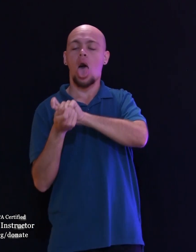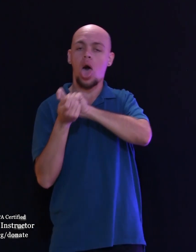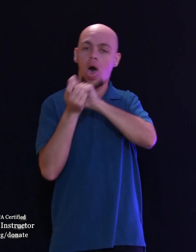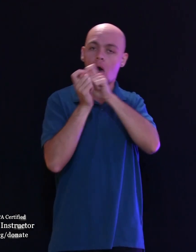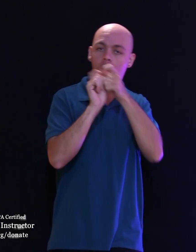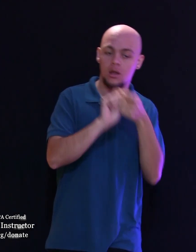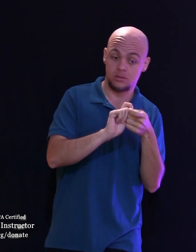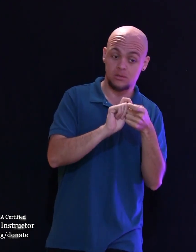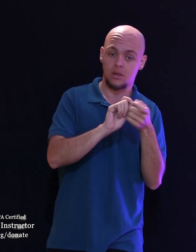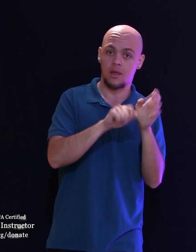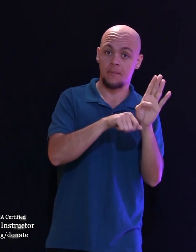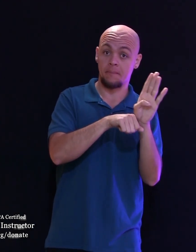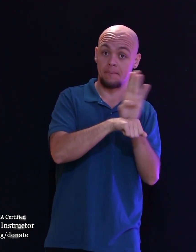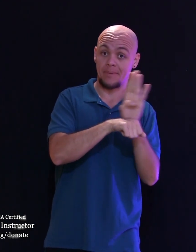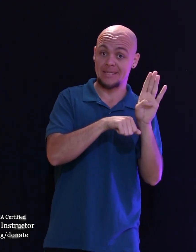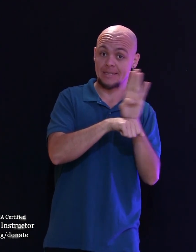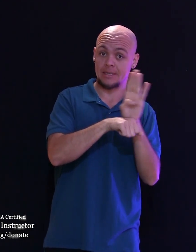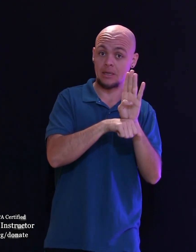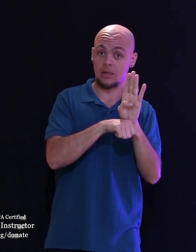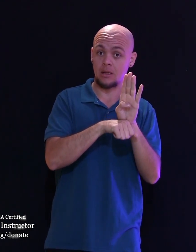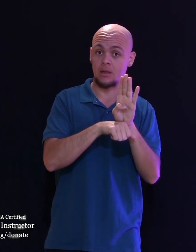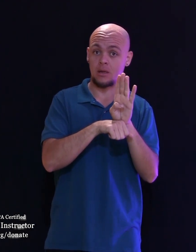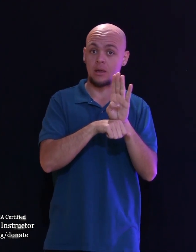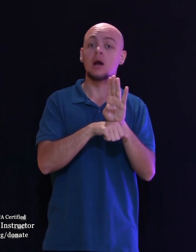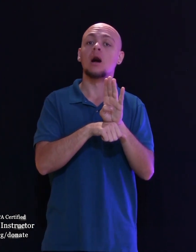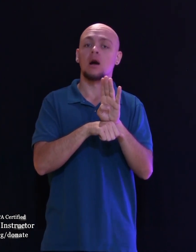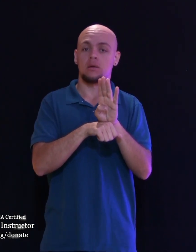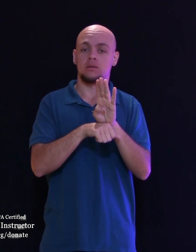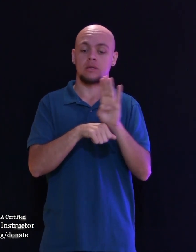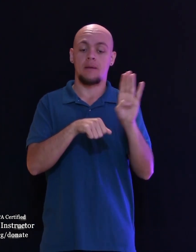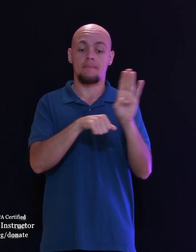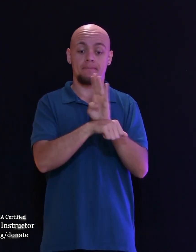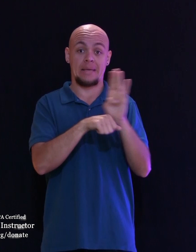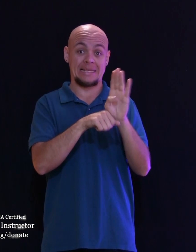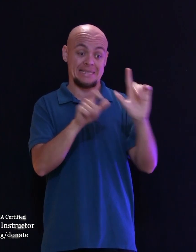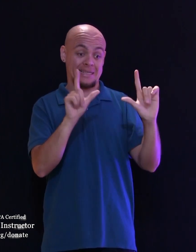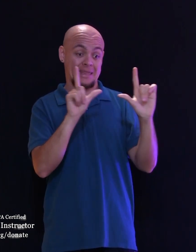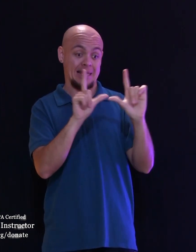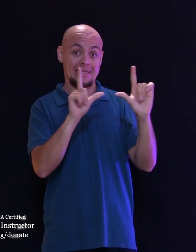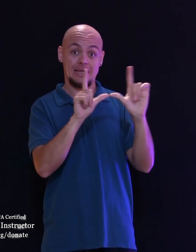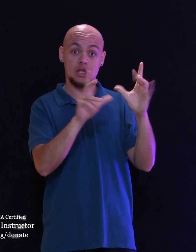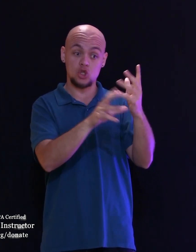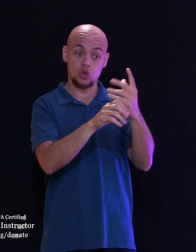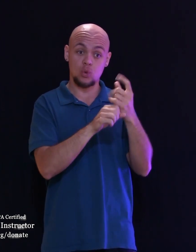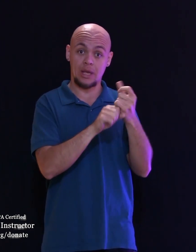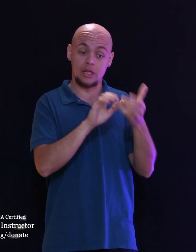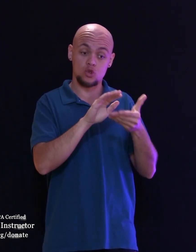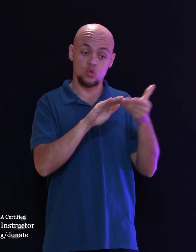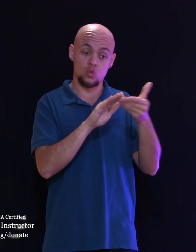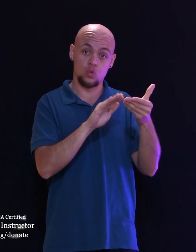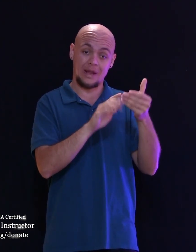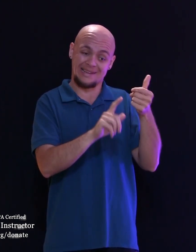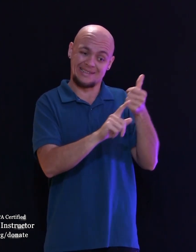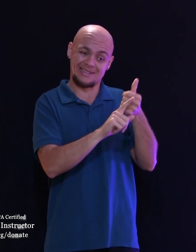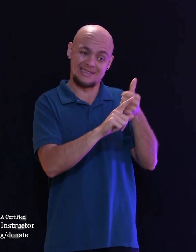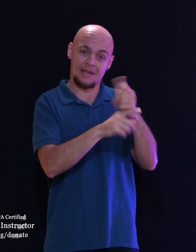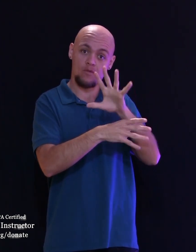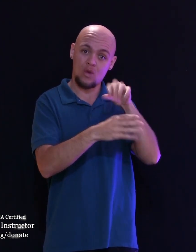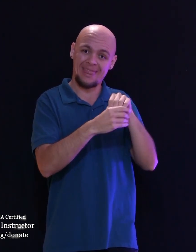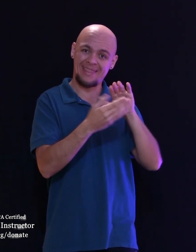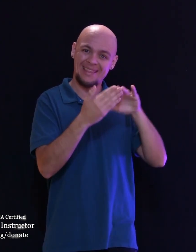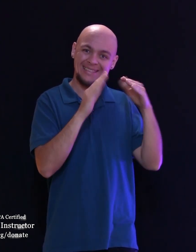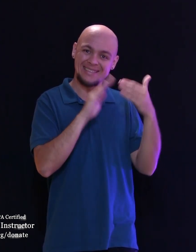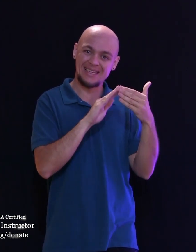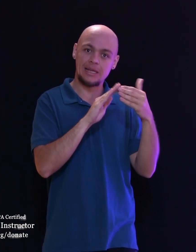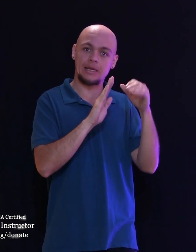that out into a business, the moment that you go and you get your business license to operate within that city or county